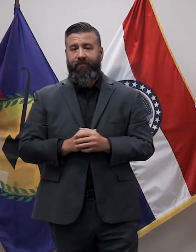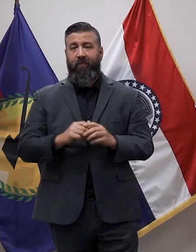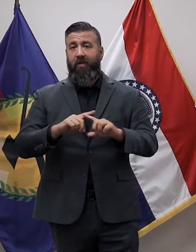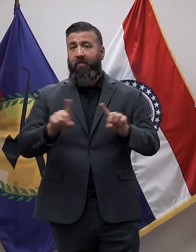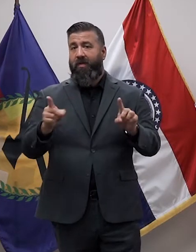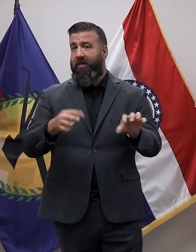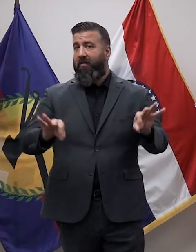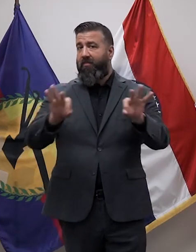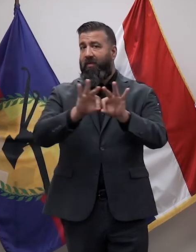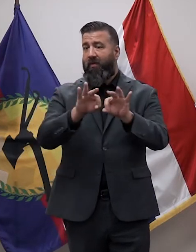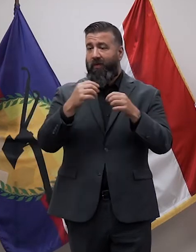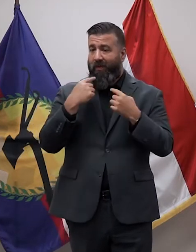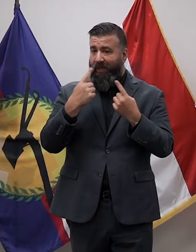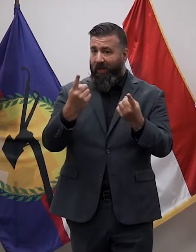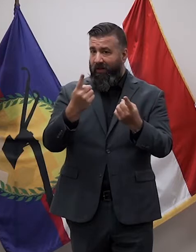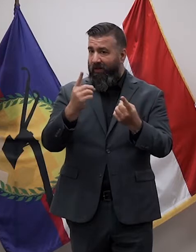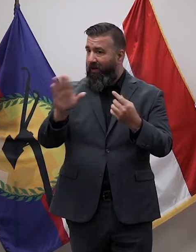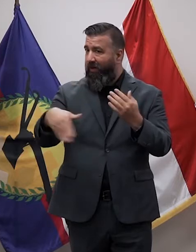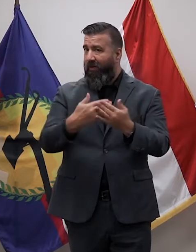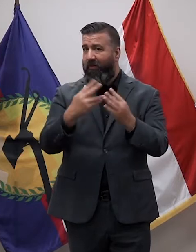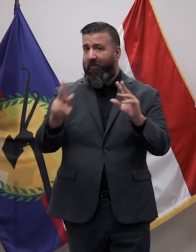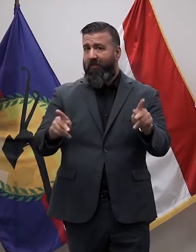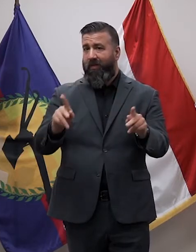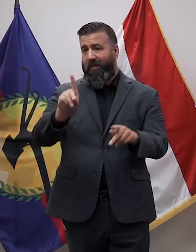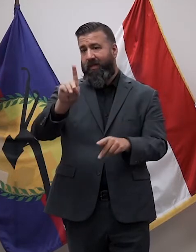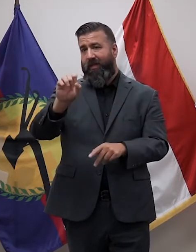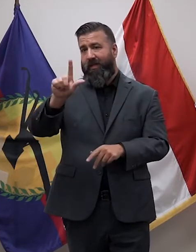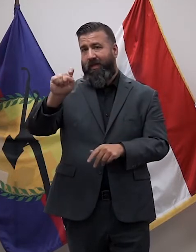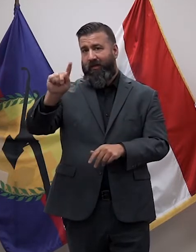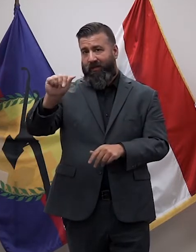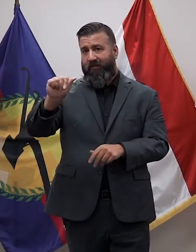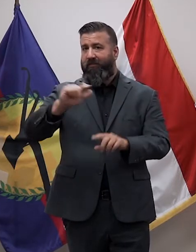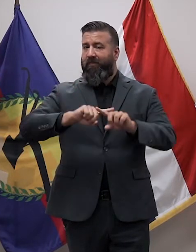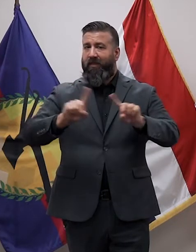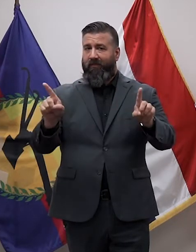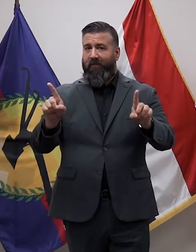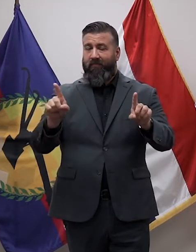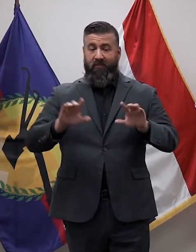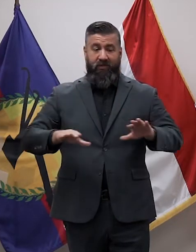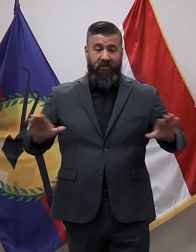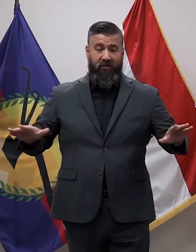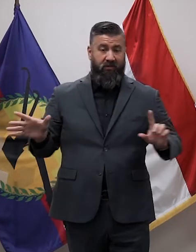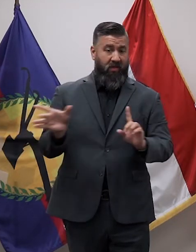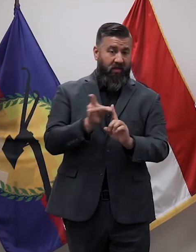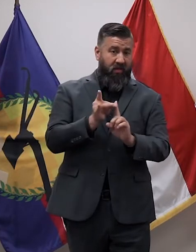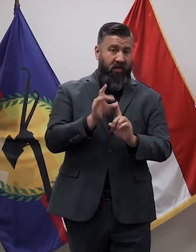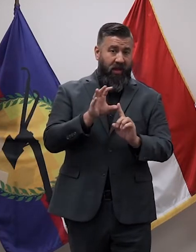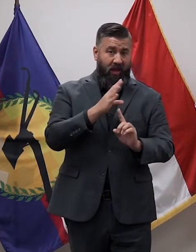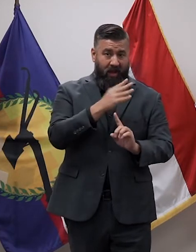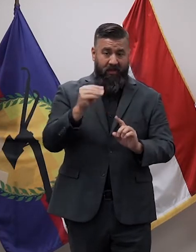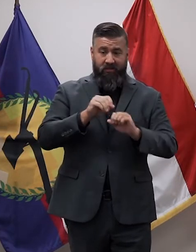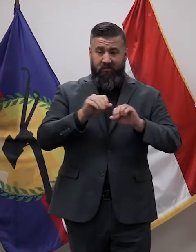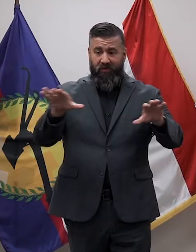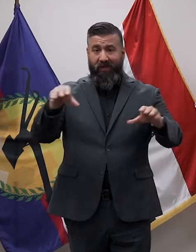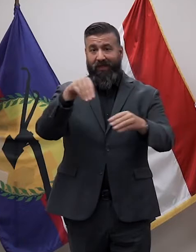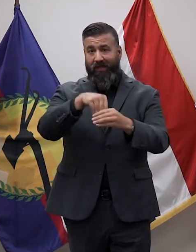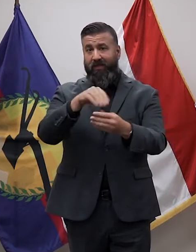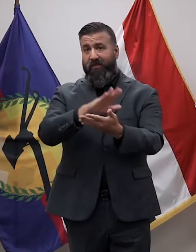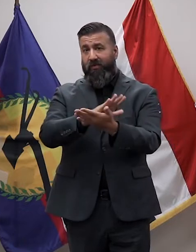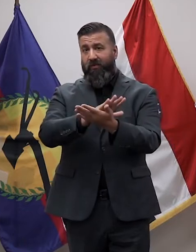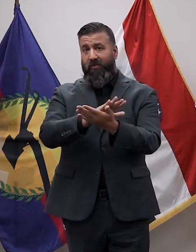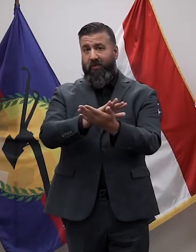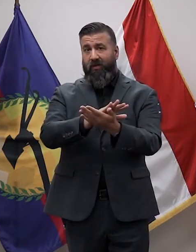it is important that we tell everybody that the Delta variant is different. Kids are catching and spreading COVID, both within school and then back